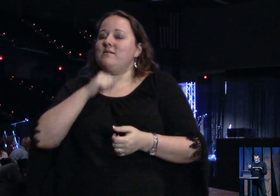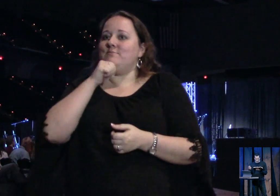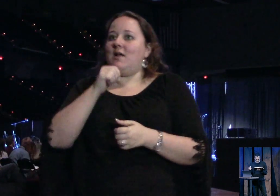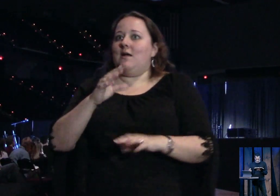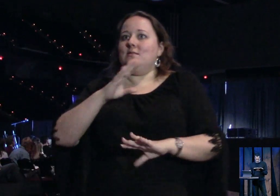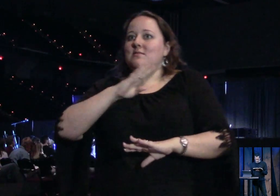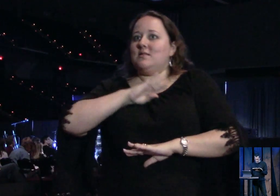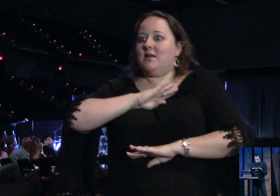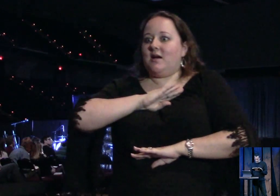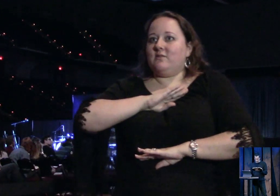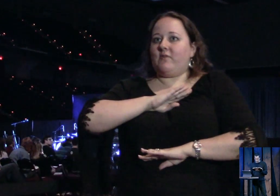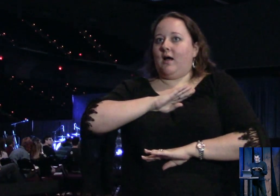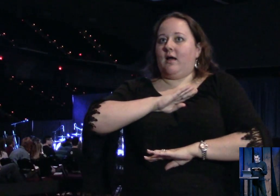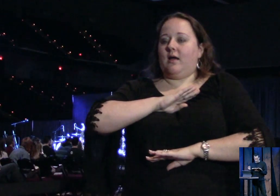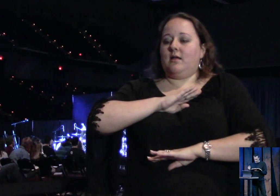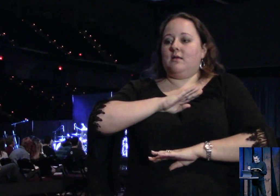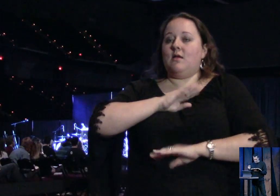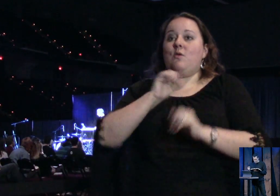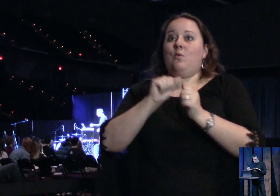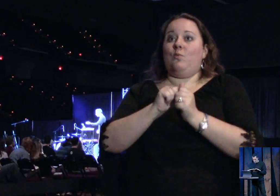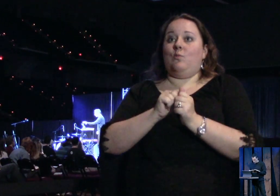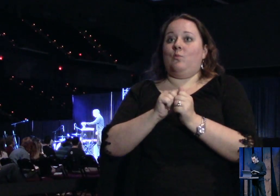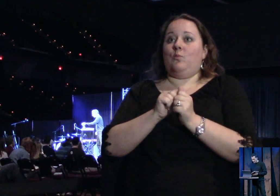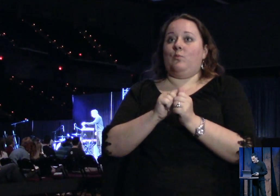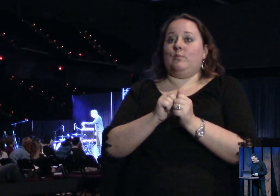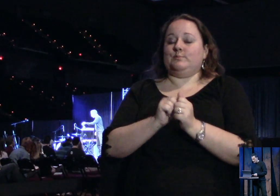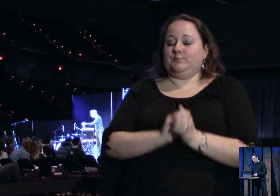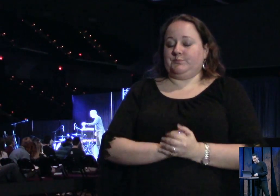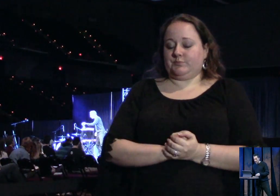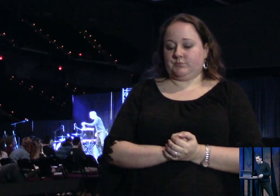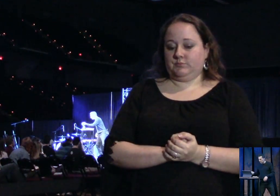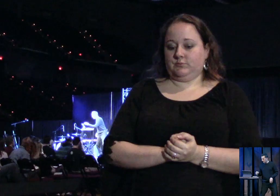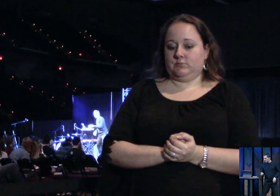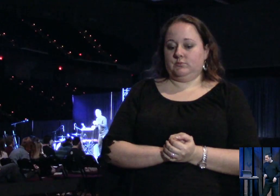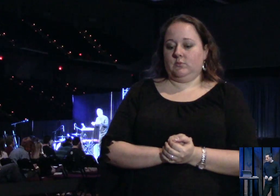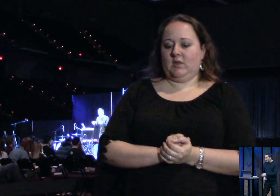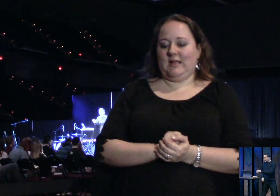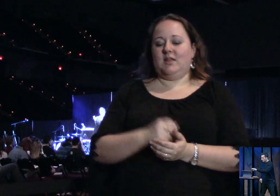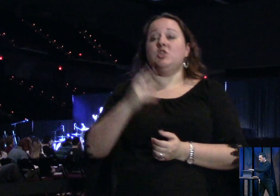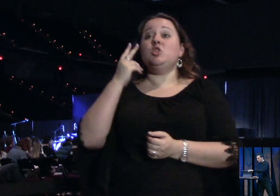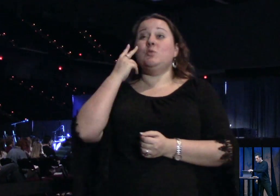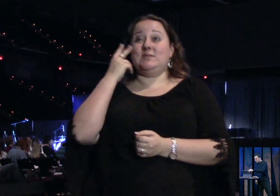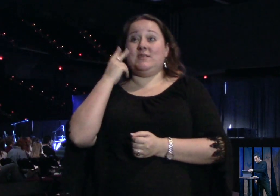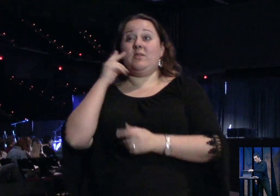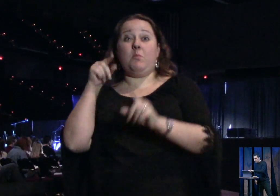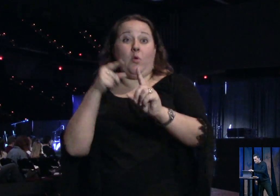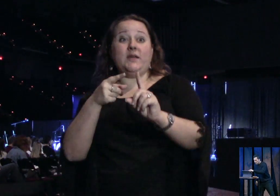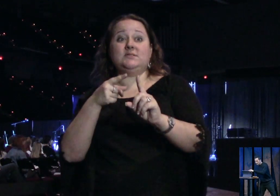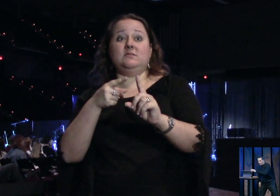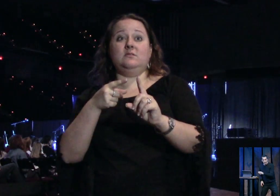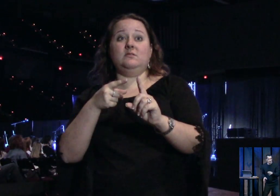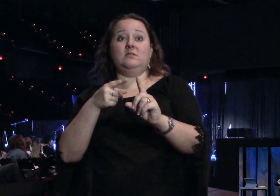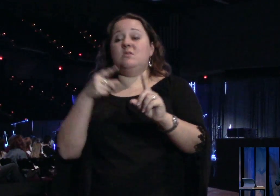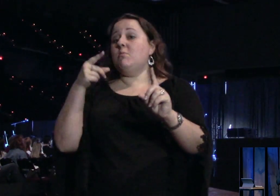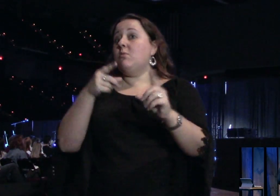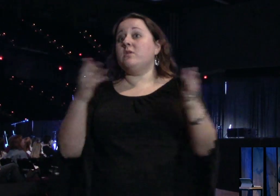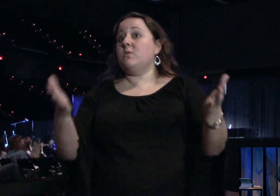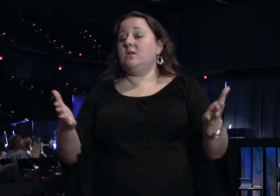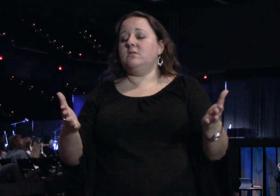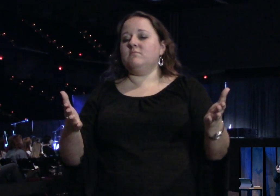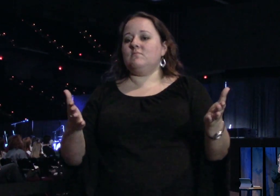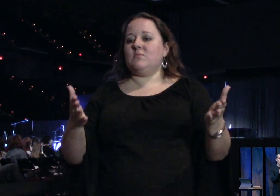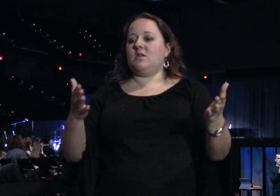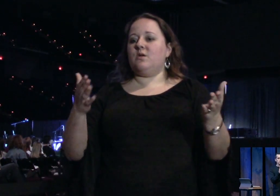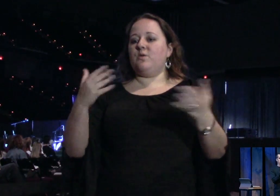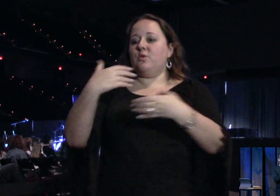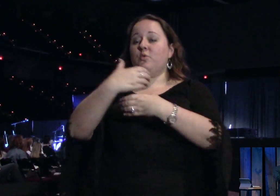it. The eye is not satisfied with seeing, nor the ear filled with hearing. Do you see the point he's making?